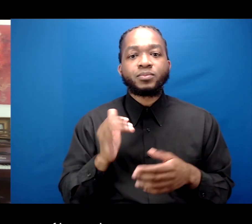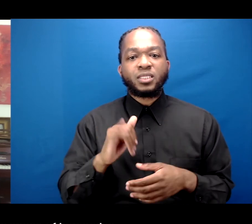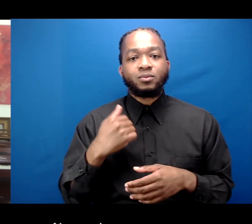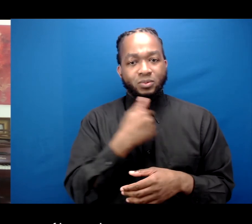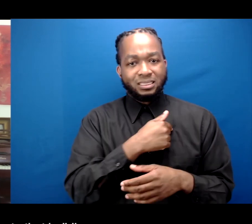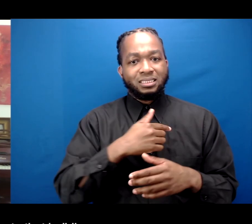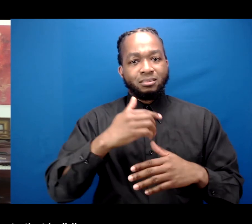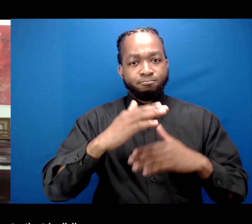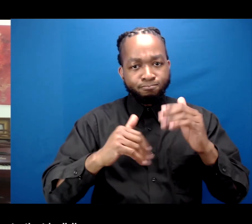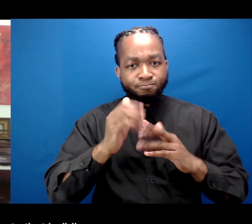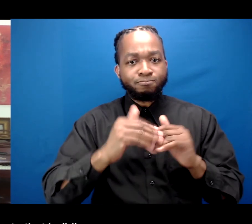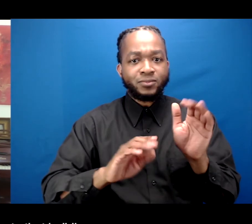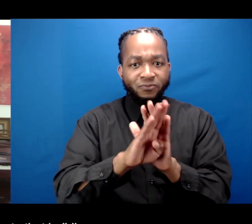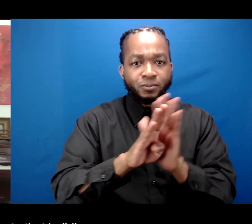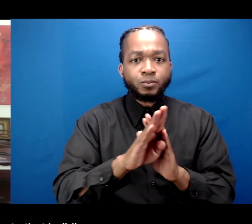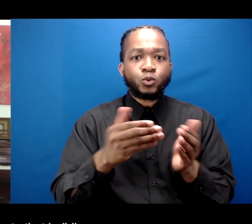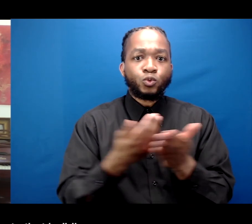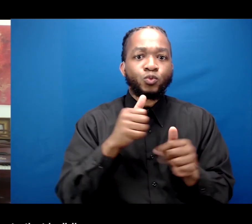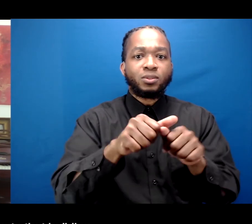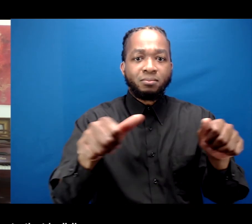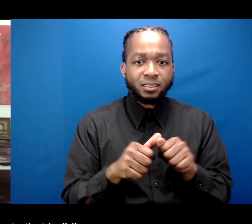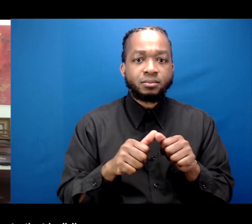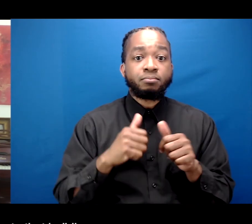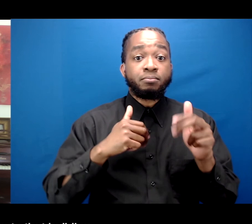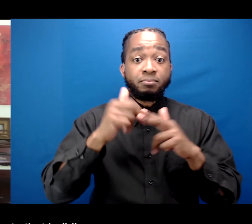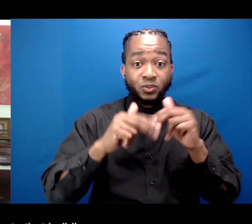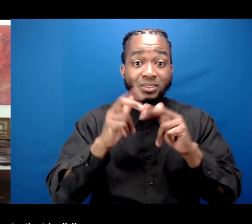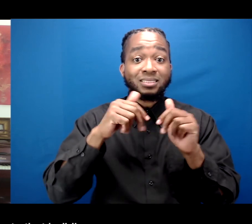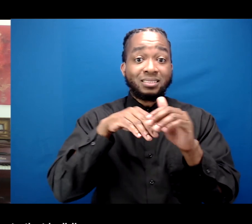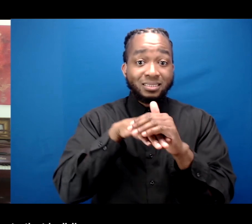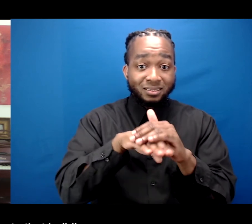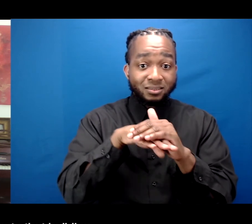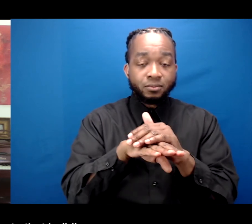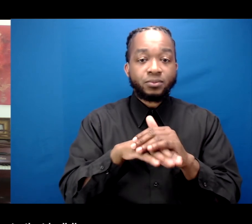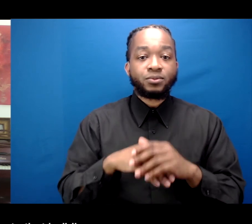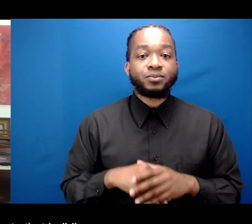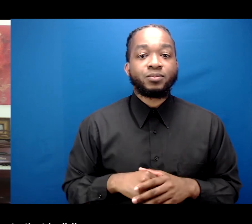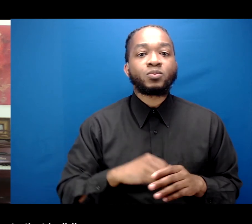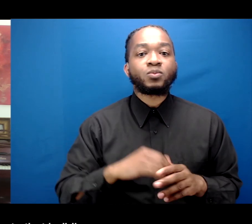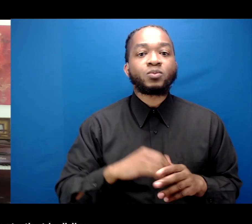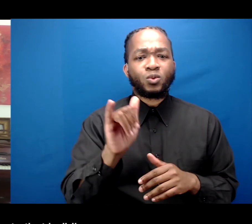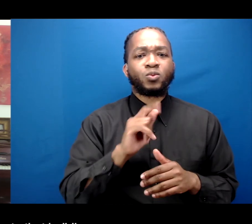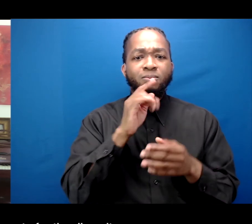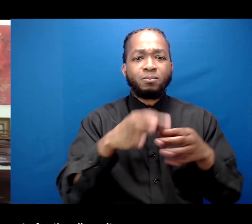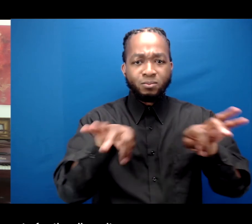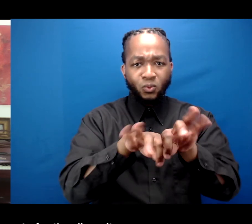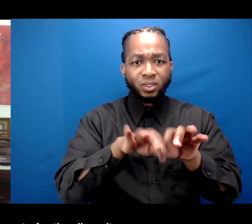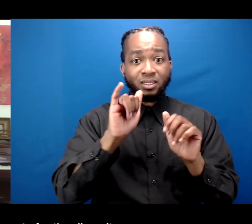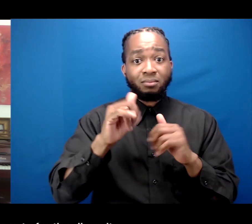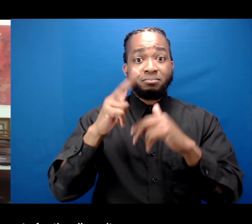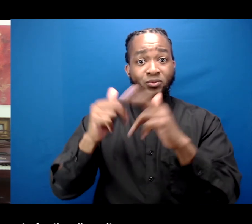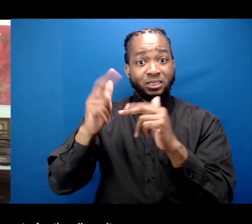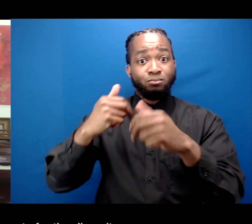accessibility. It's also important to note that building products that are accessible requires a workforce that can